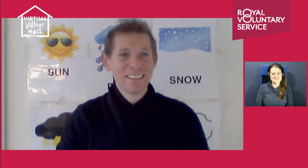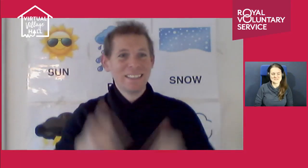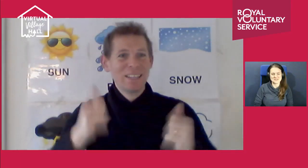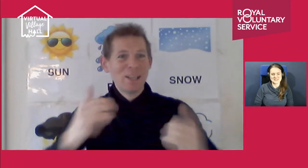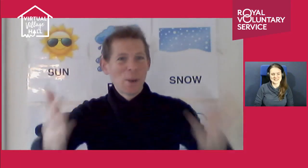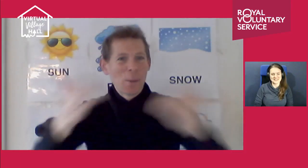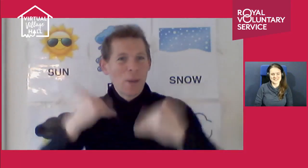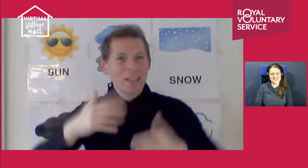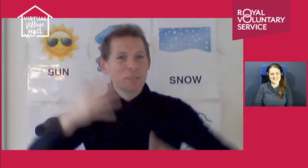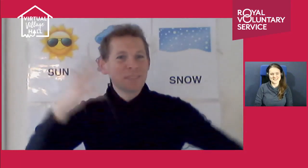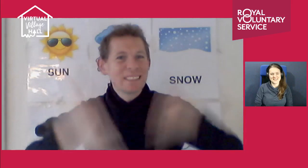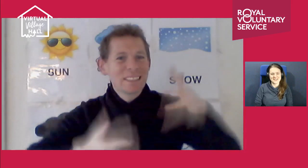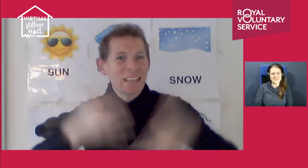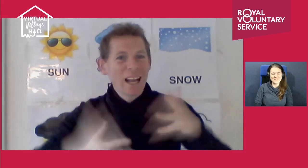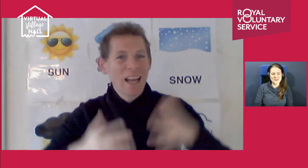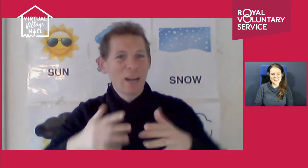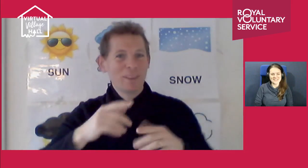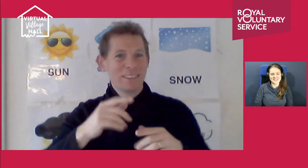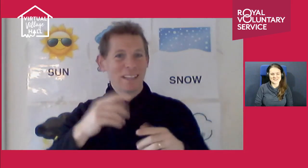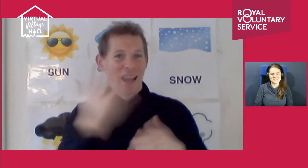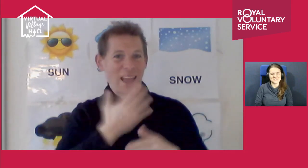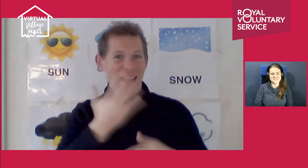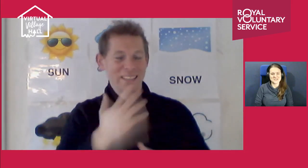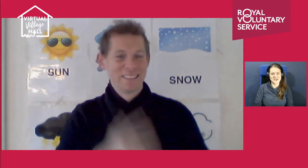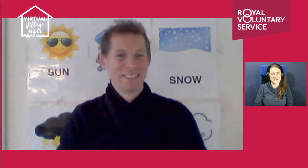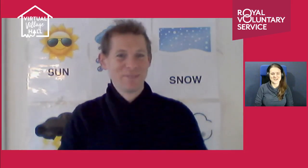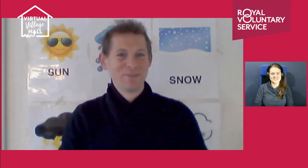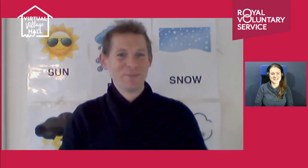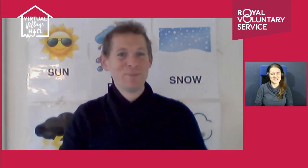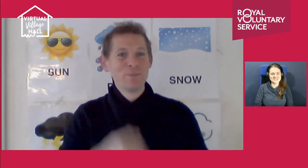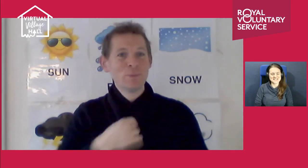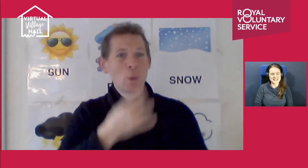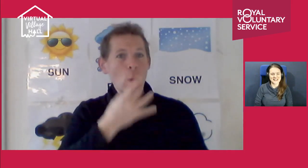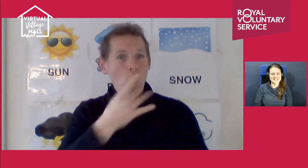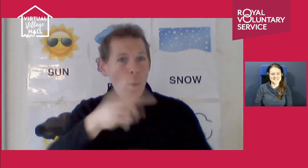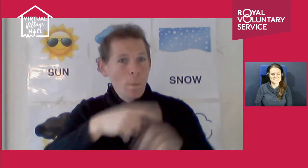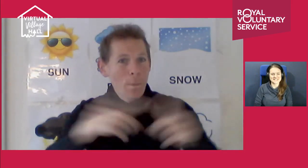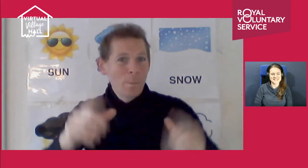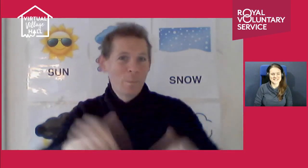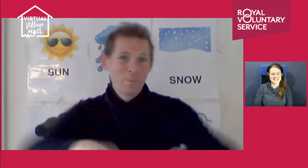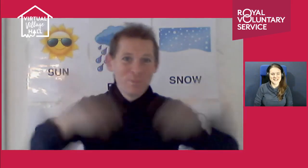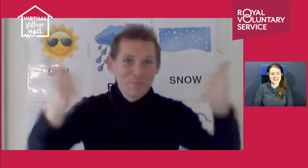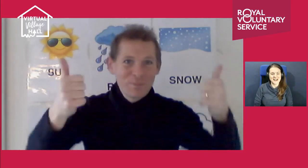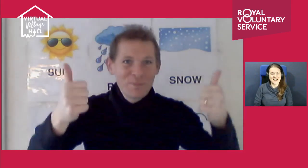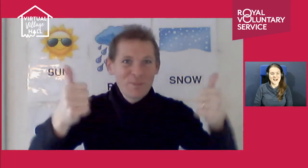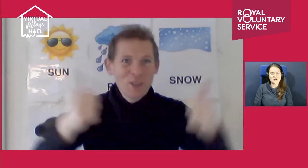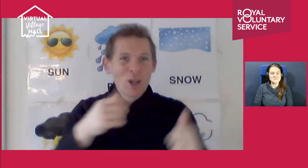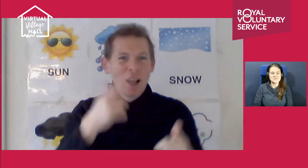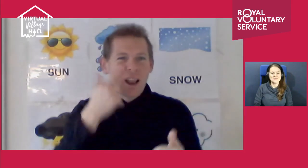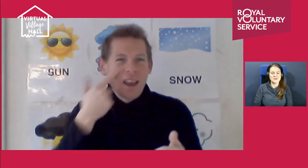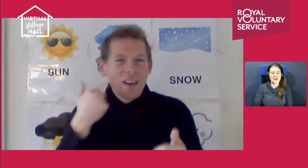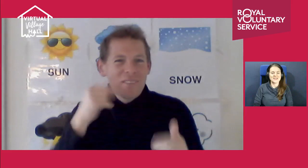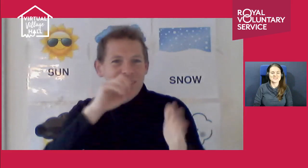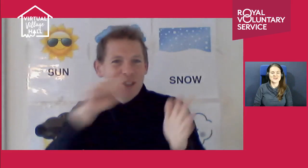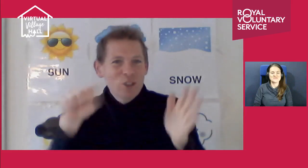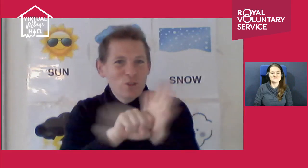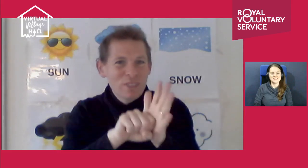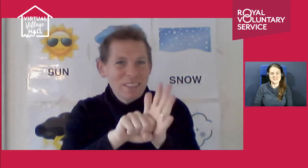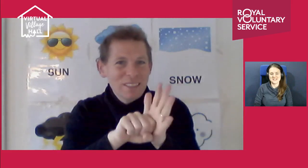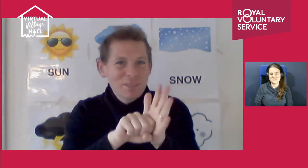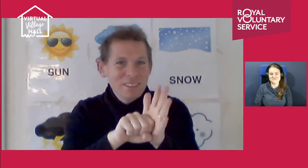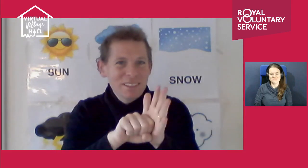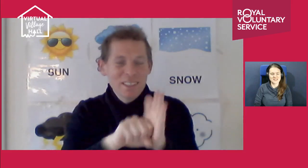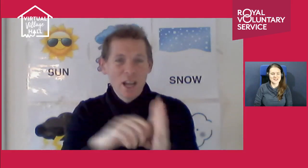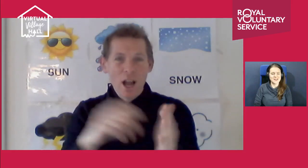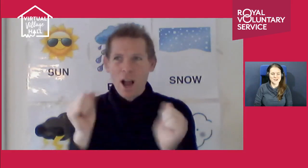Hello, everybody. Welcome to our sign language class. I hope you've all had a